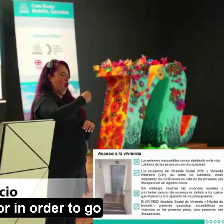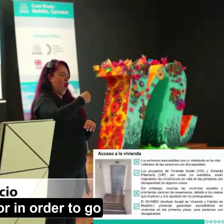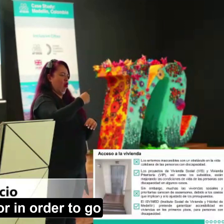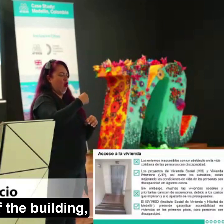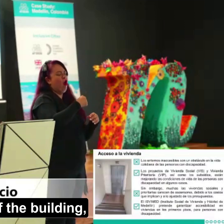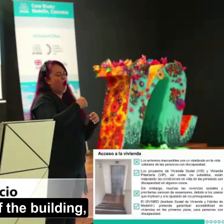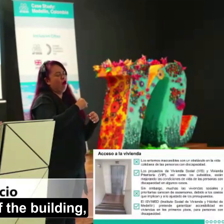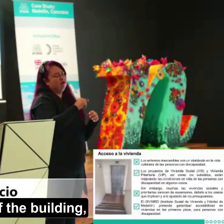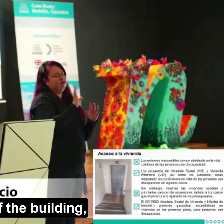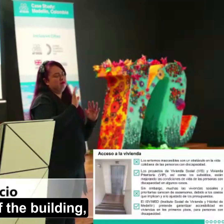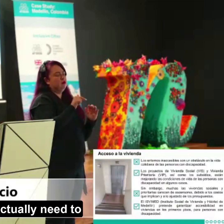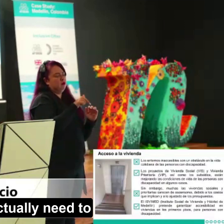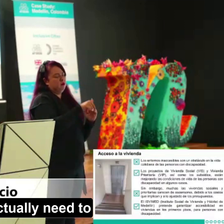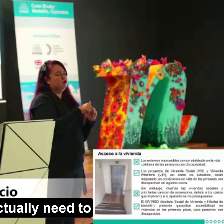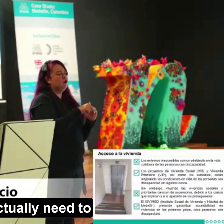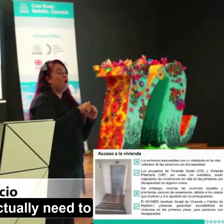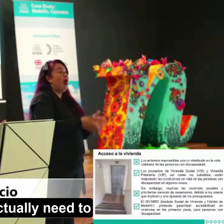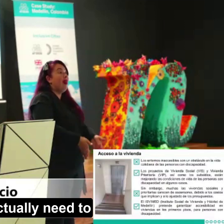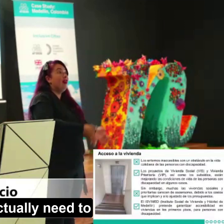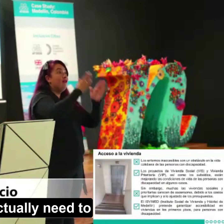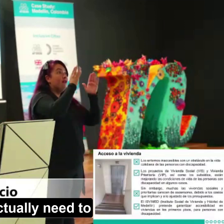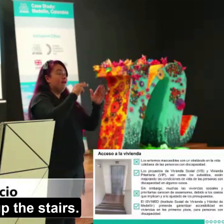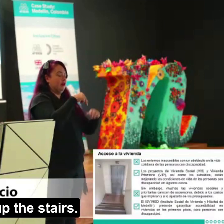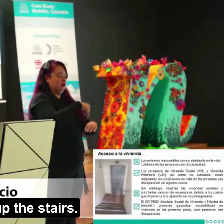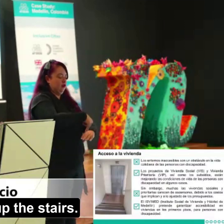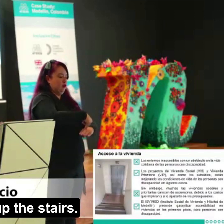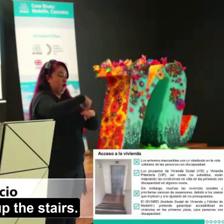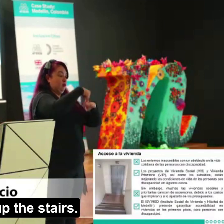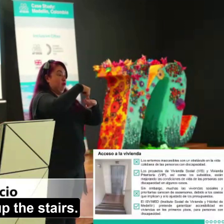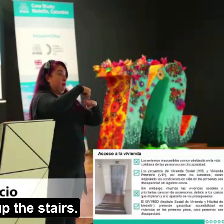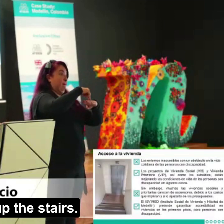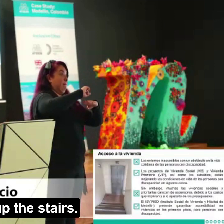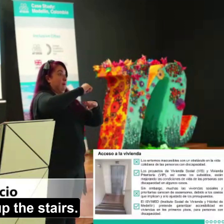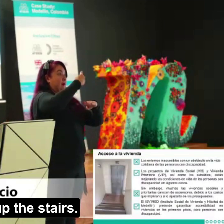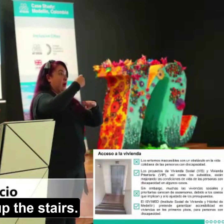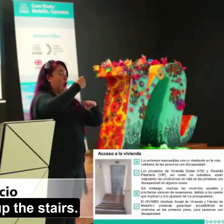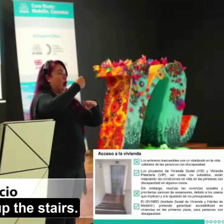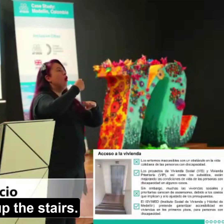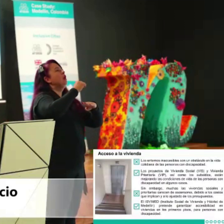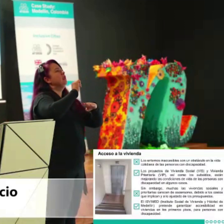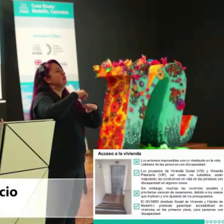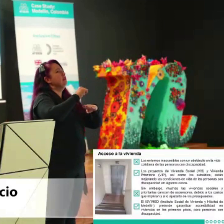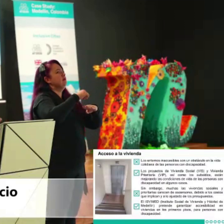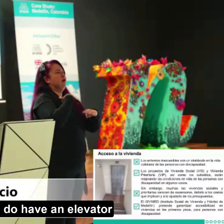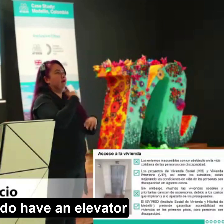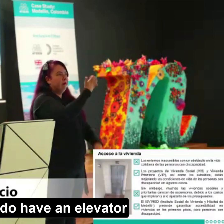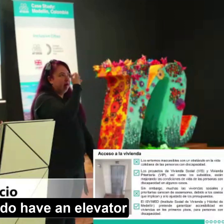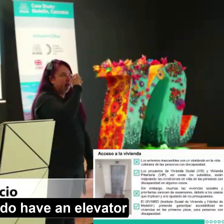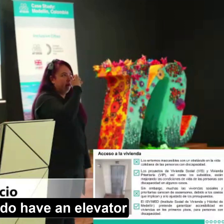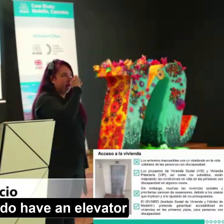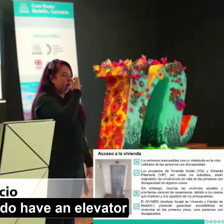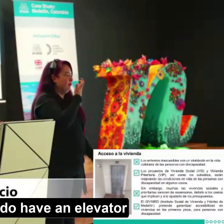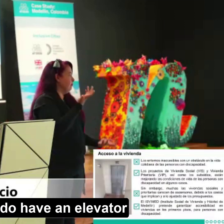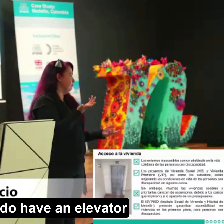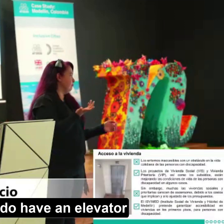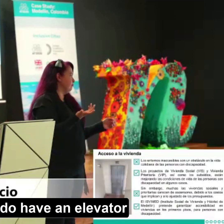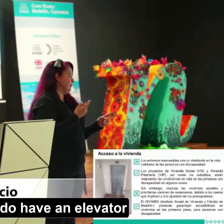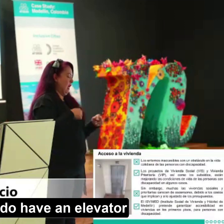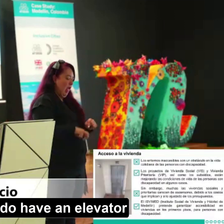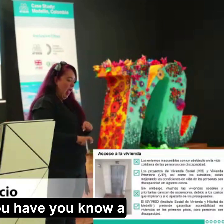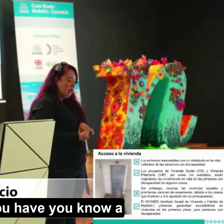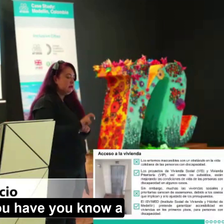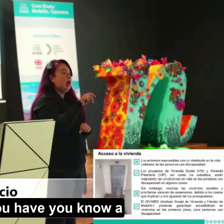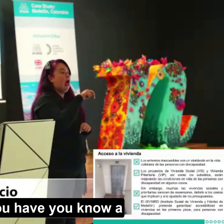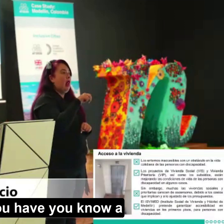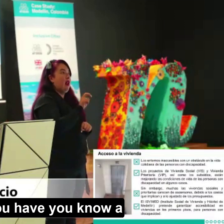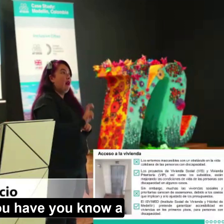order to go out of the building, you actually need to go up the stairs. So yes, you do have an